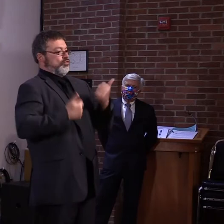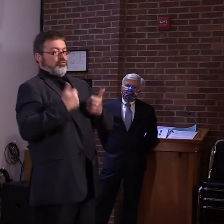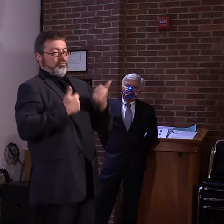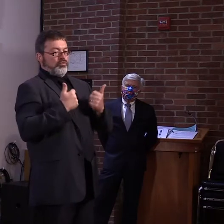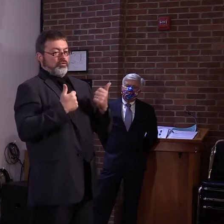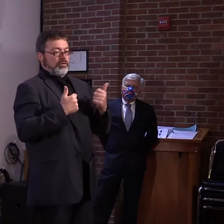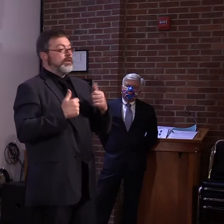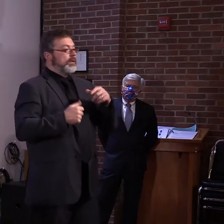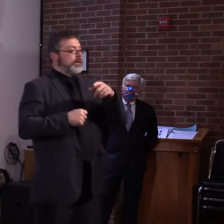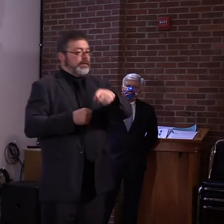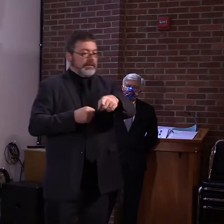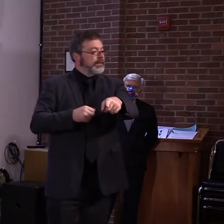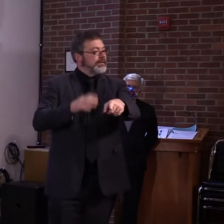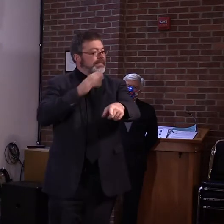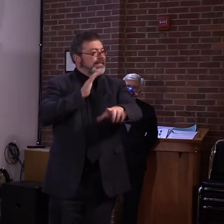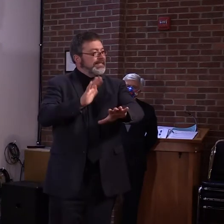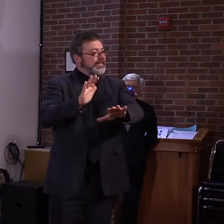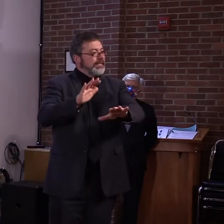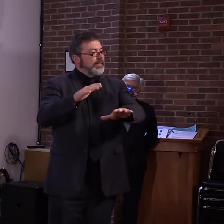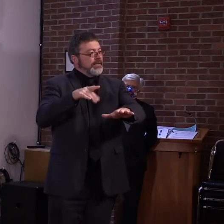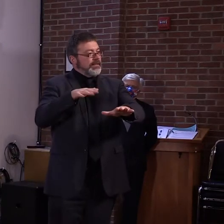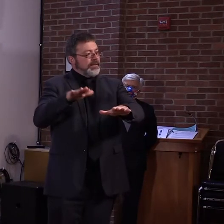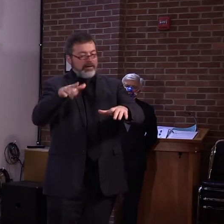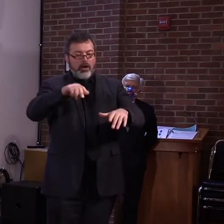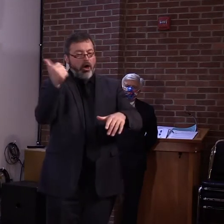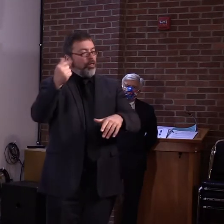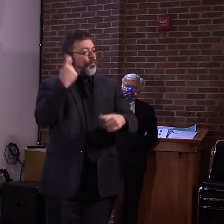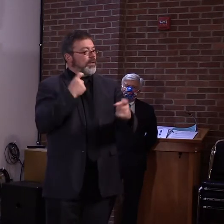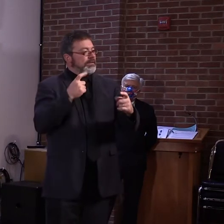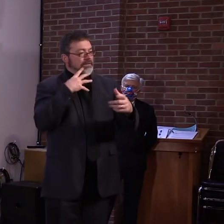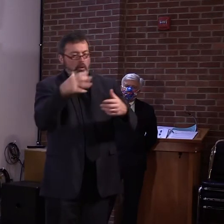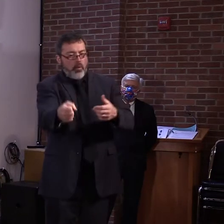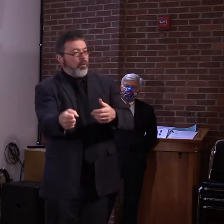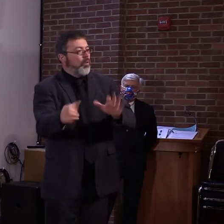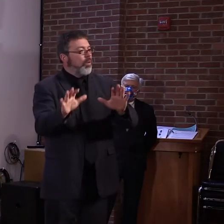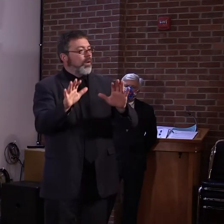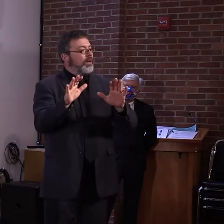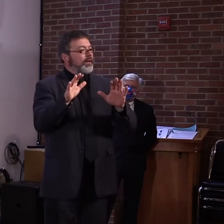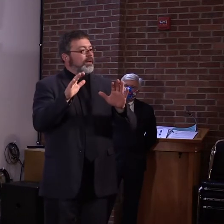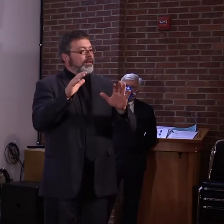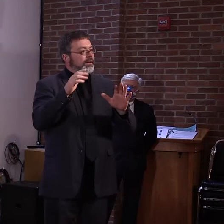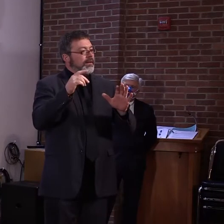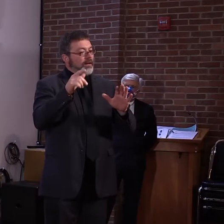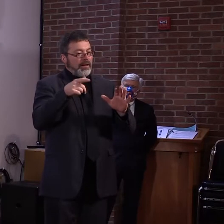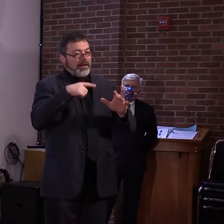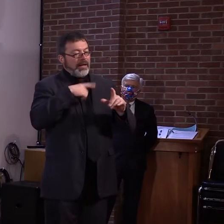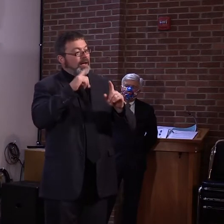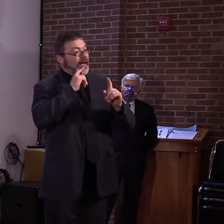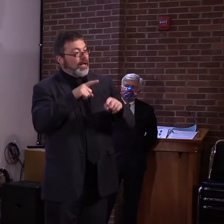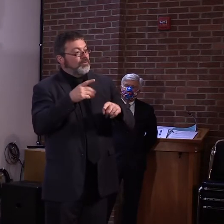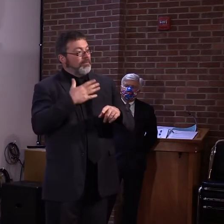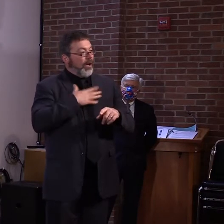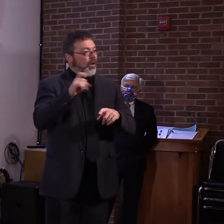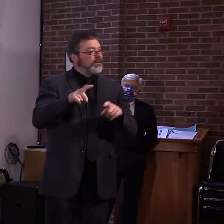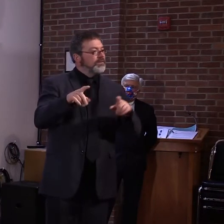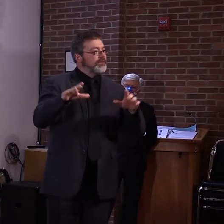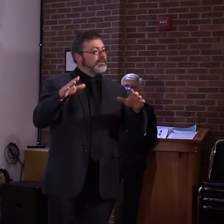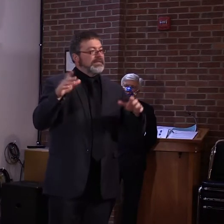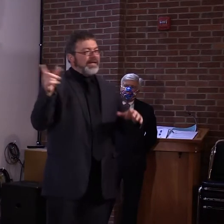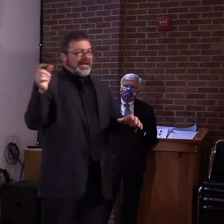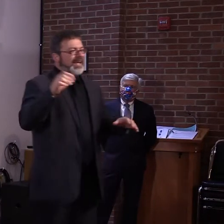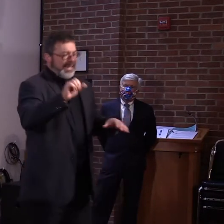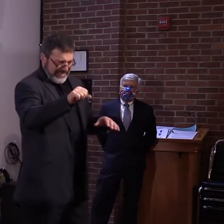I can ask my question after Eric, since he already got it out. Can you hear me? Yes. Yeah. We'll take your question after Eric